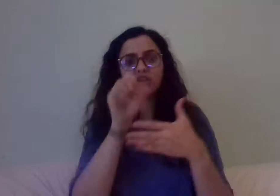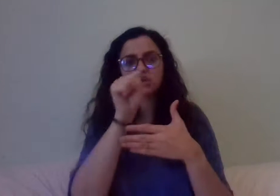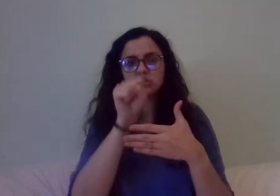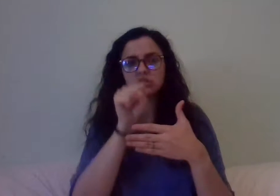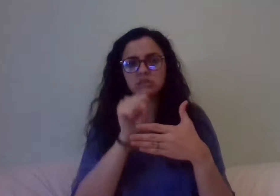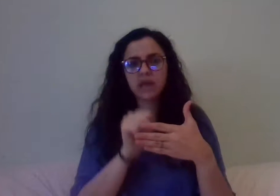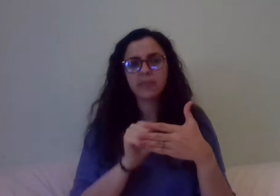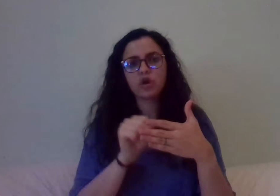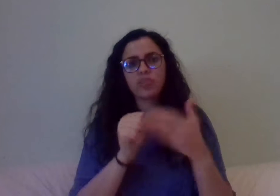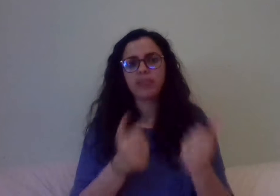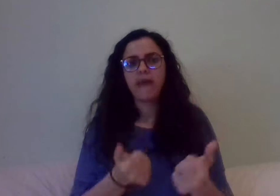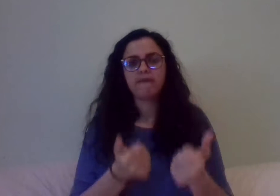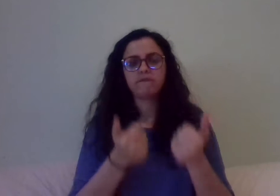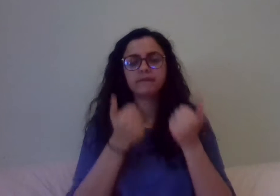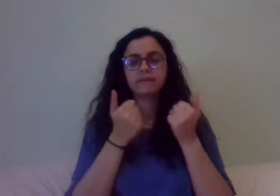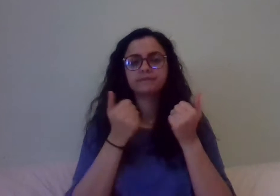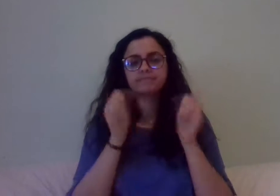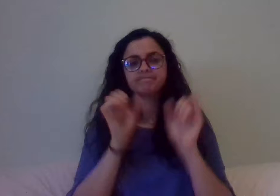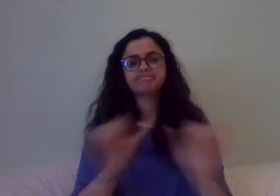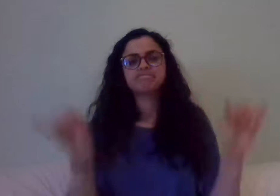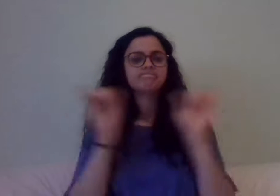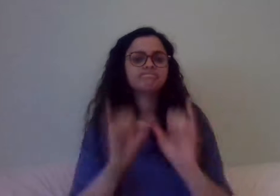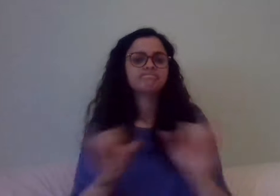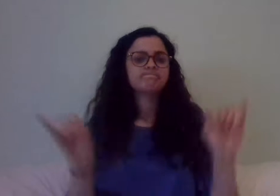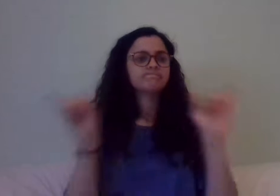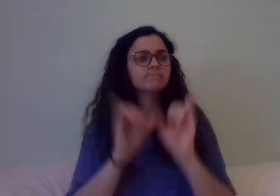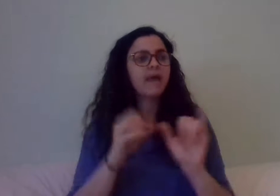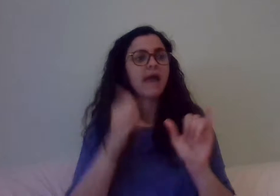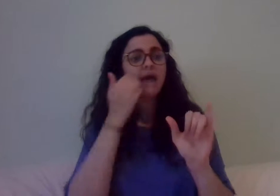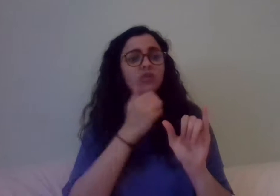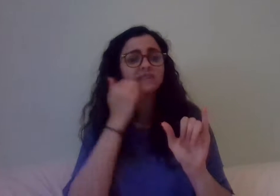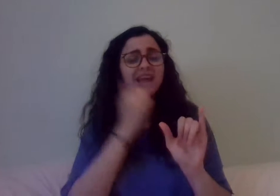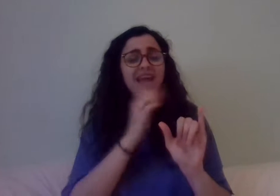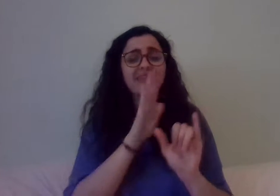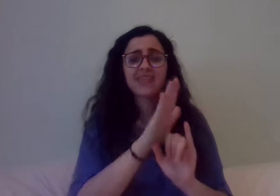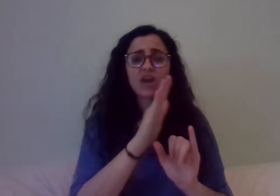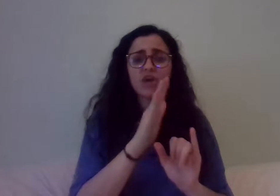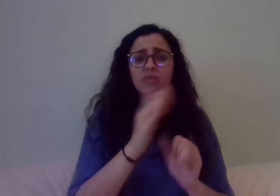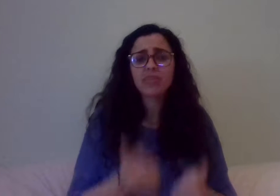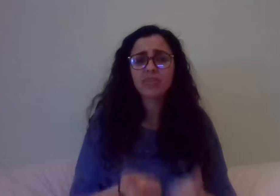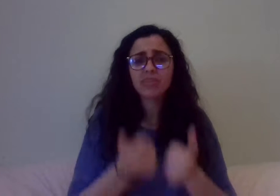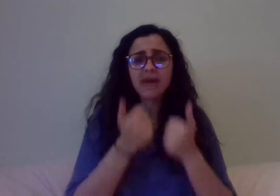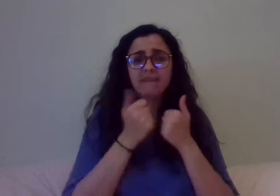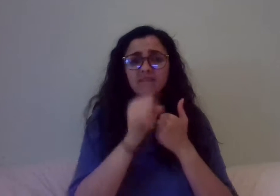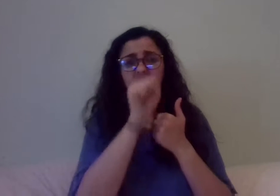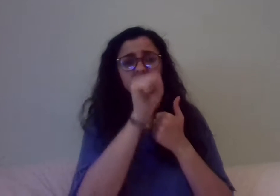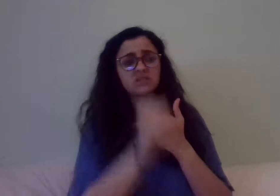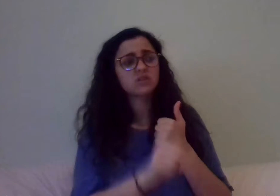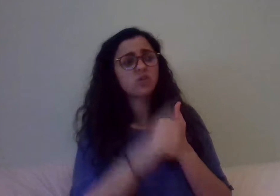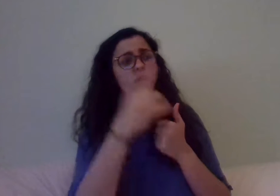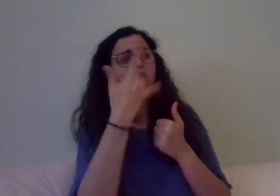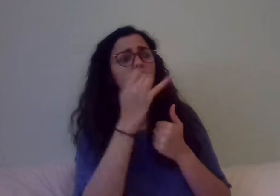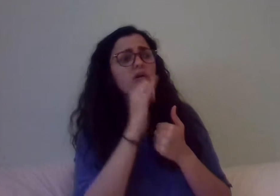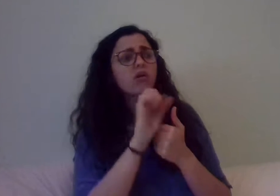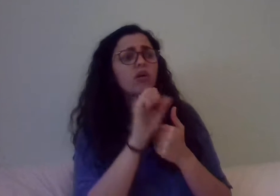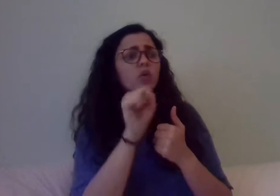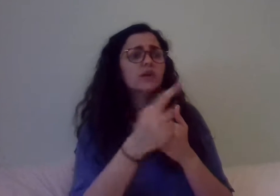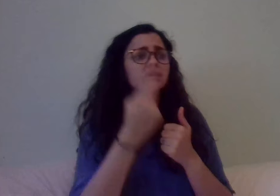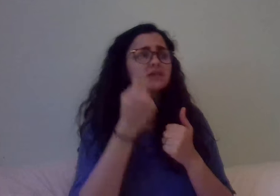can see that agriculture in the distance, you can see the rows of landscape. There's this